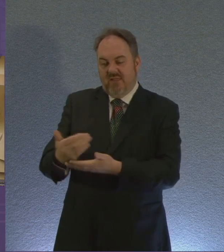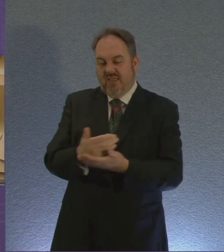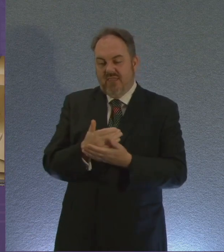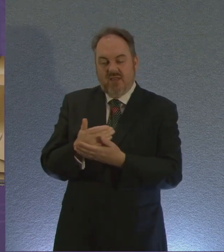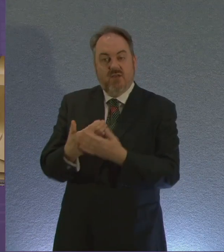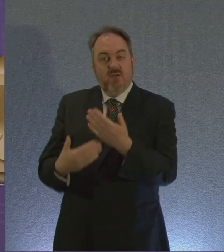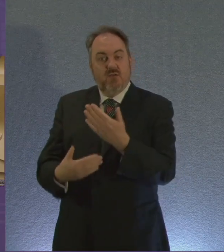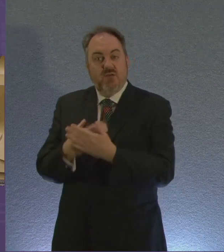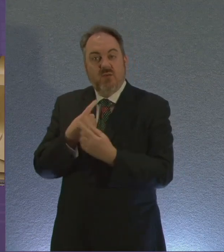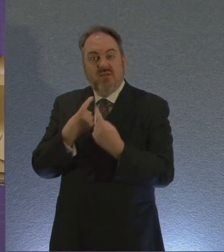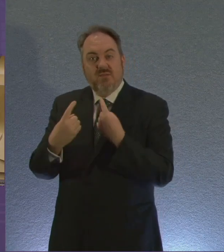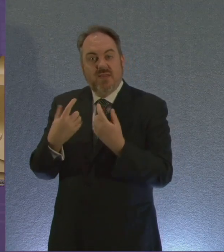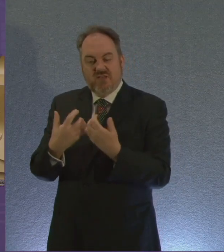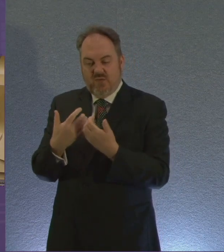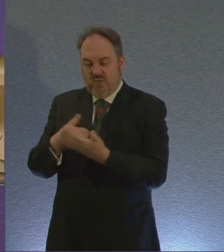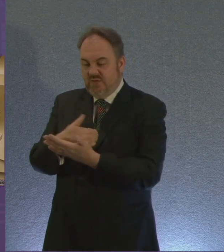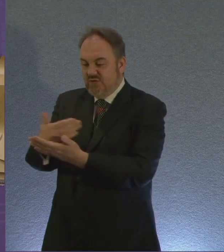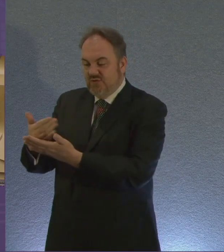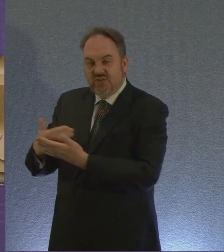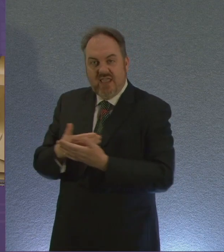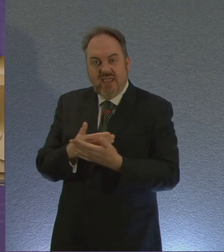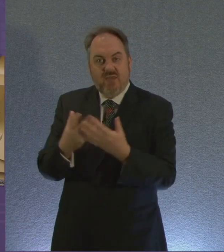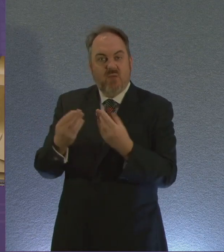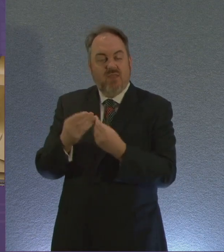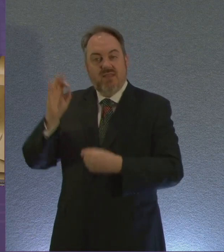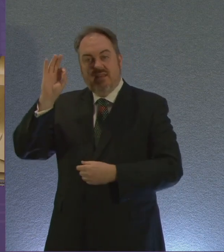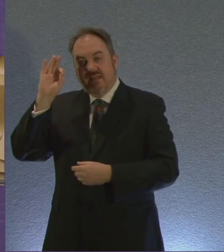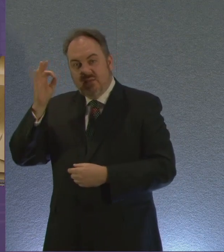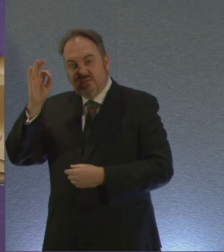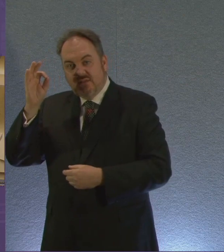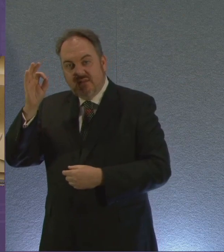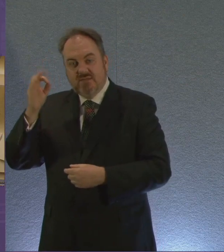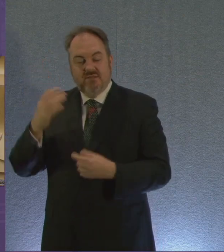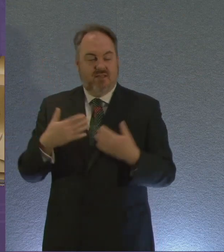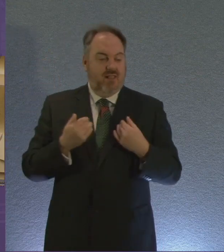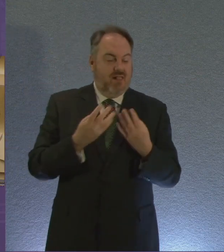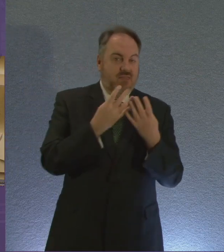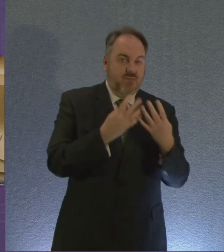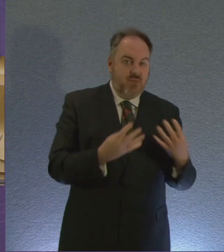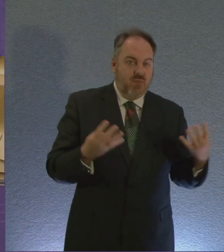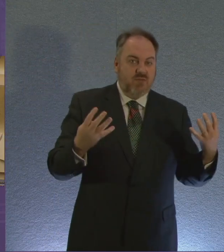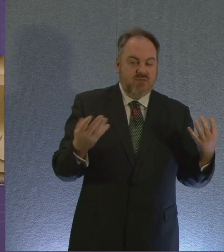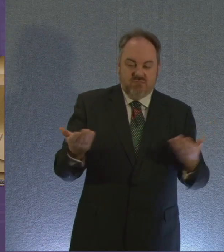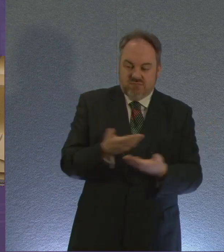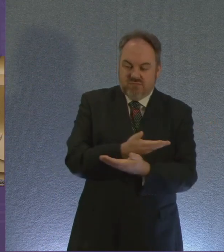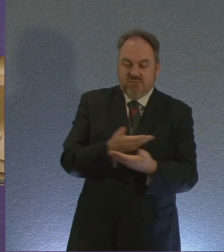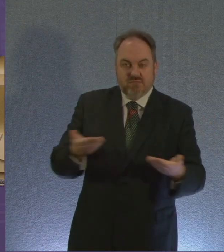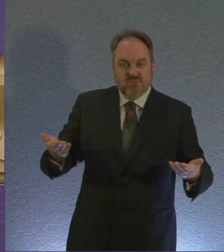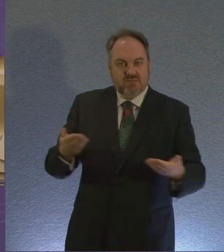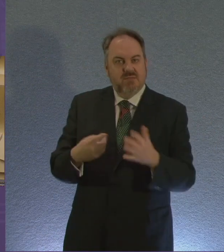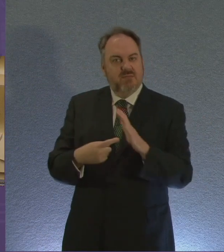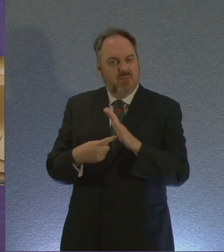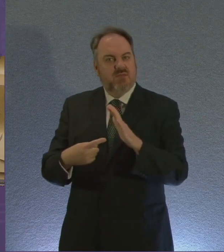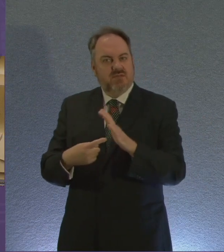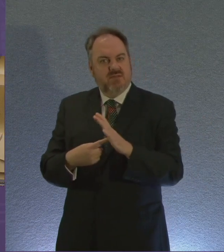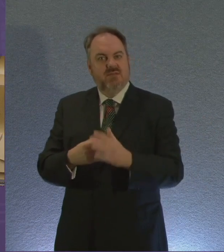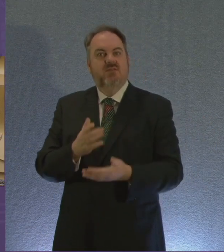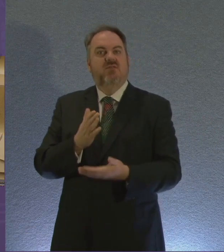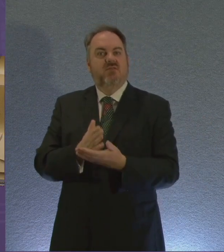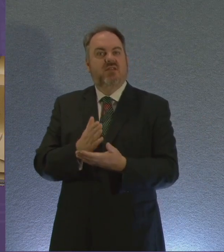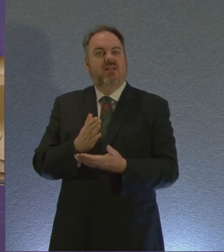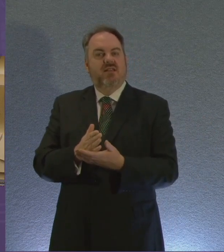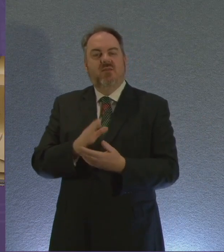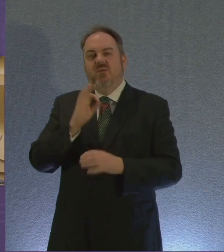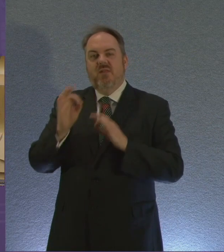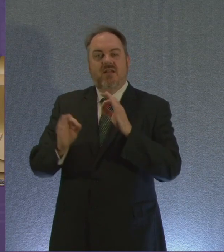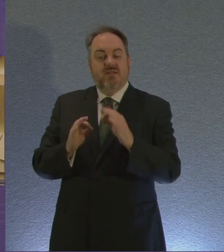health boards and with each local authority. And significantly, it will require an entirely new service staffed by health and social care professionals